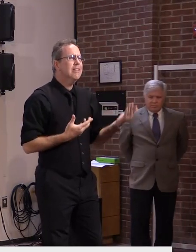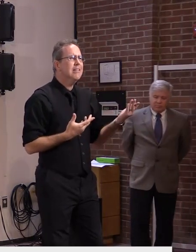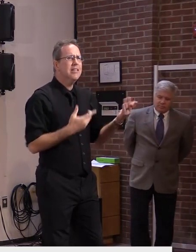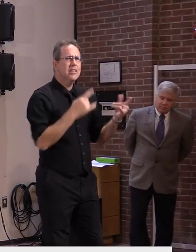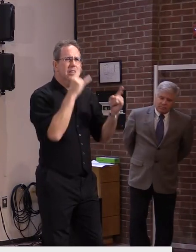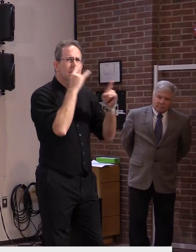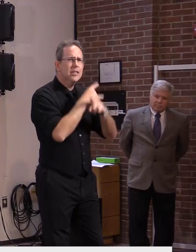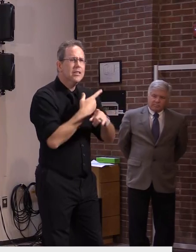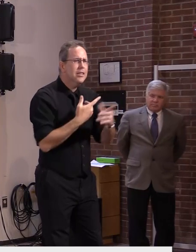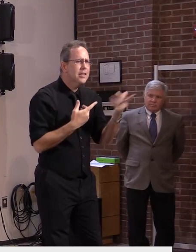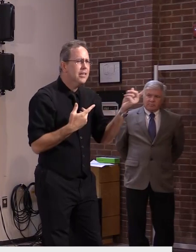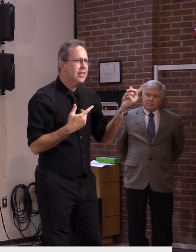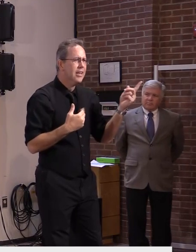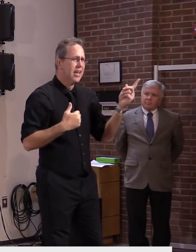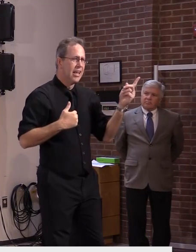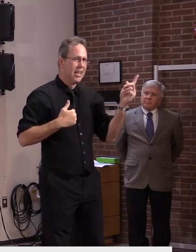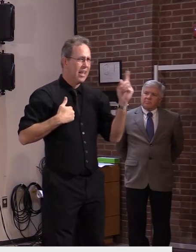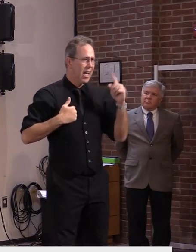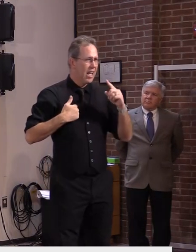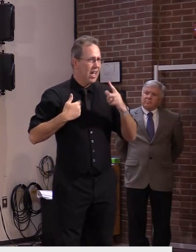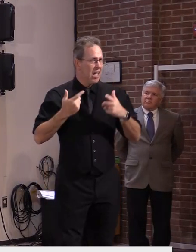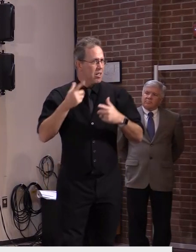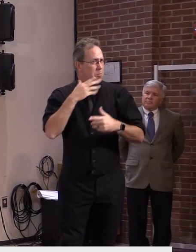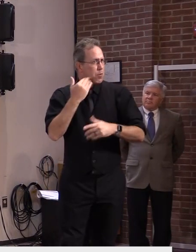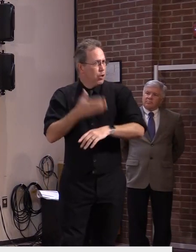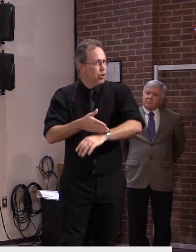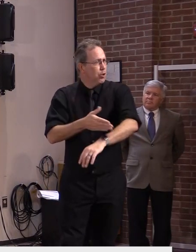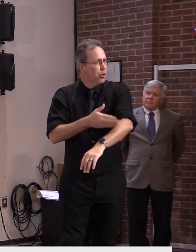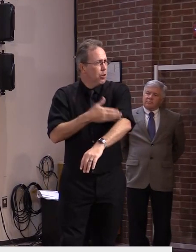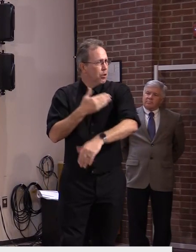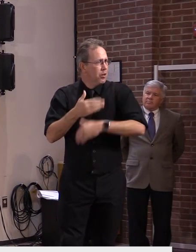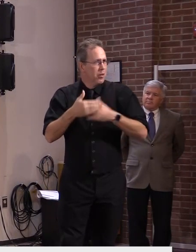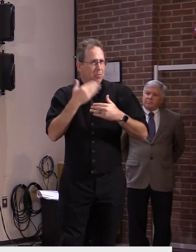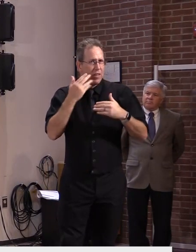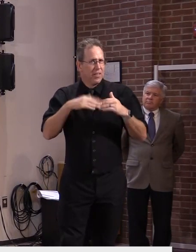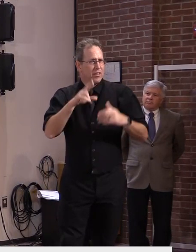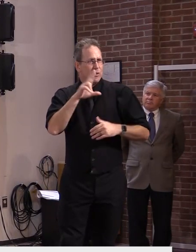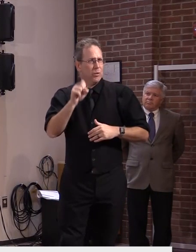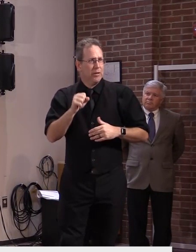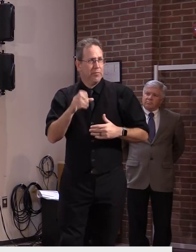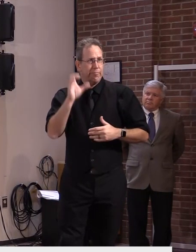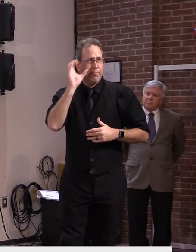they're actually better protected at this point than we are in the States, in Canada.